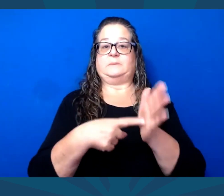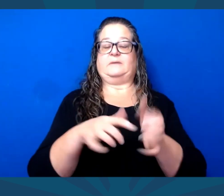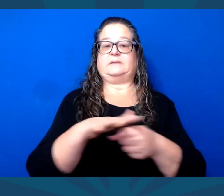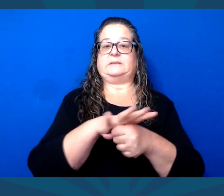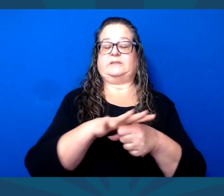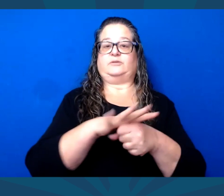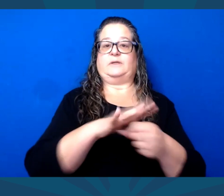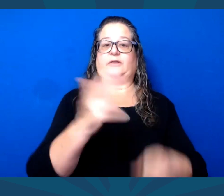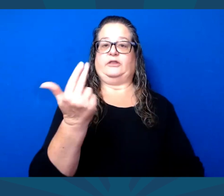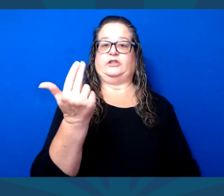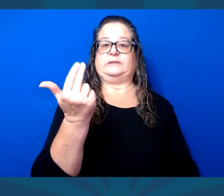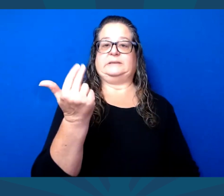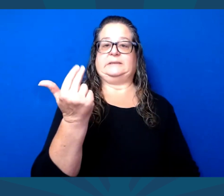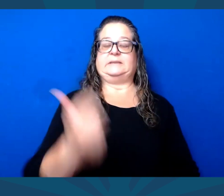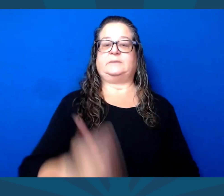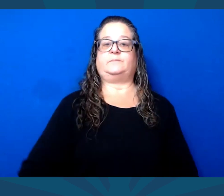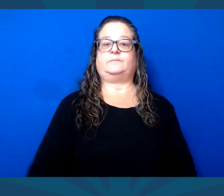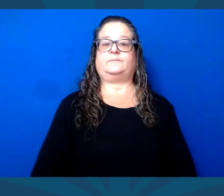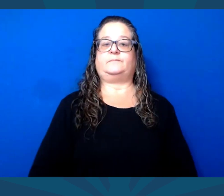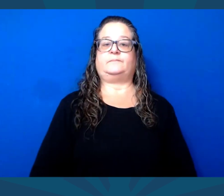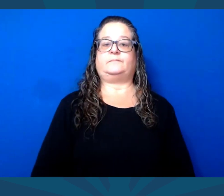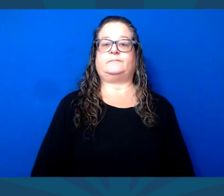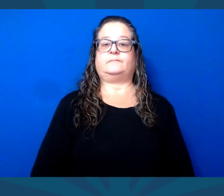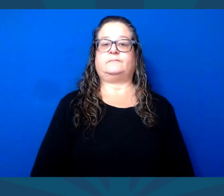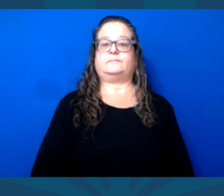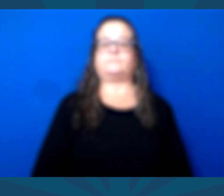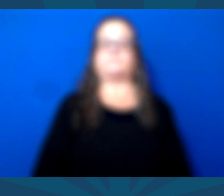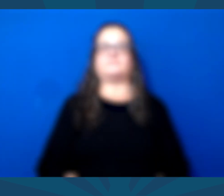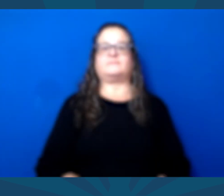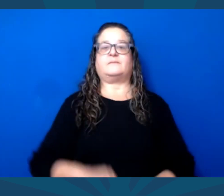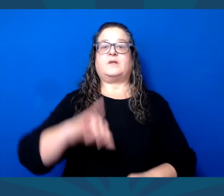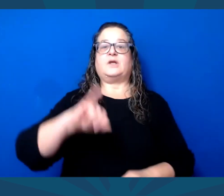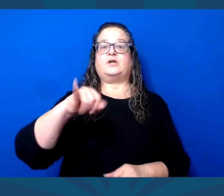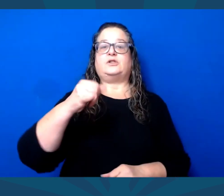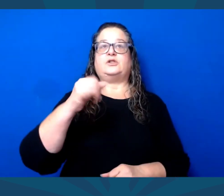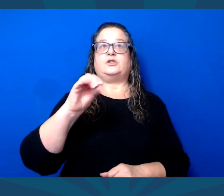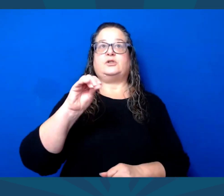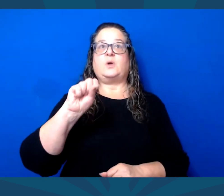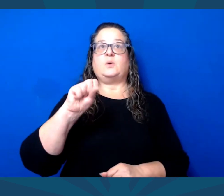Candidates for State Representative, District 13.